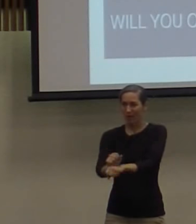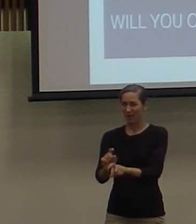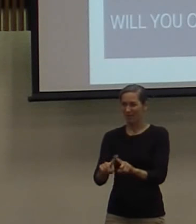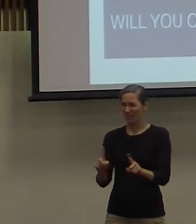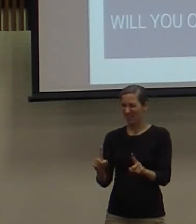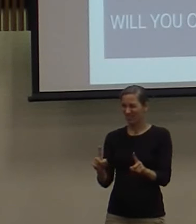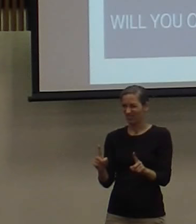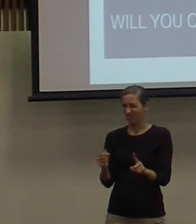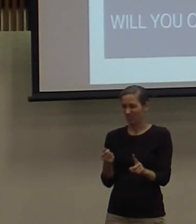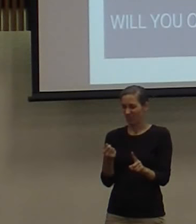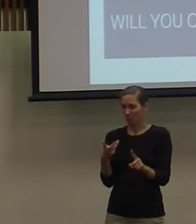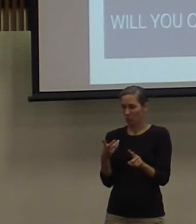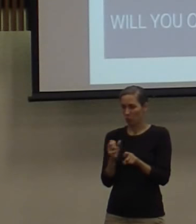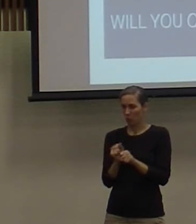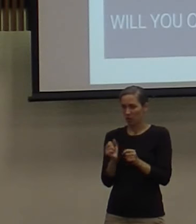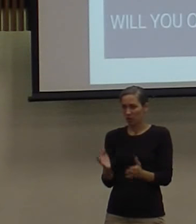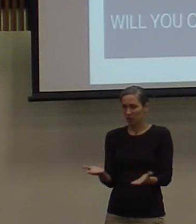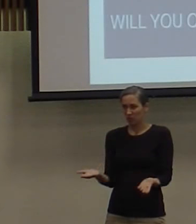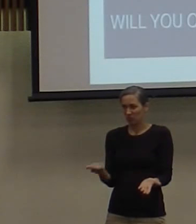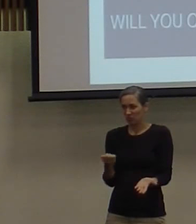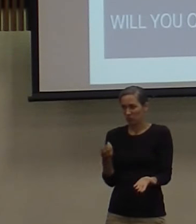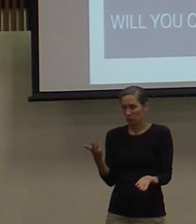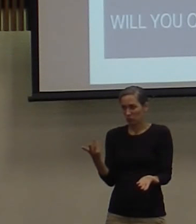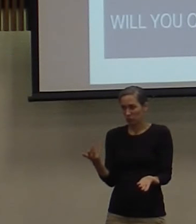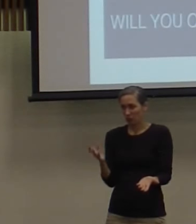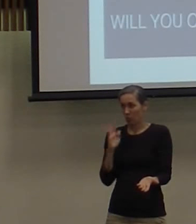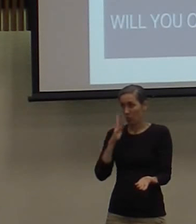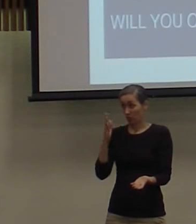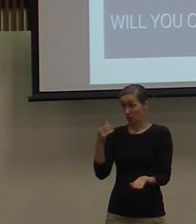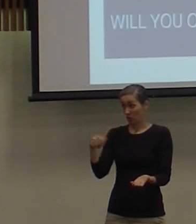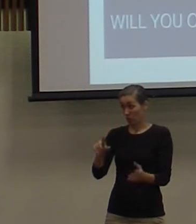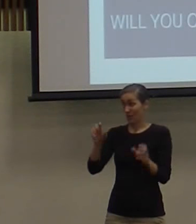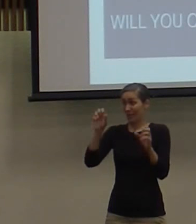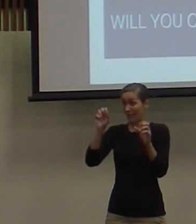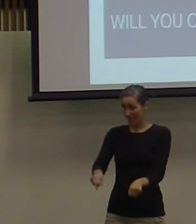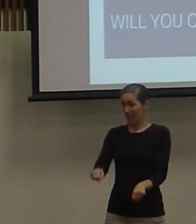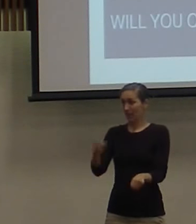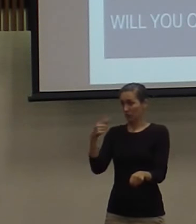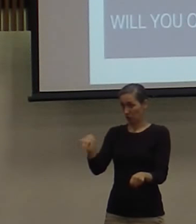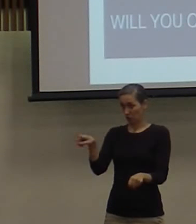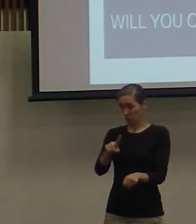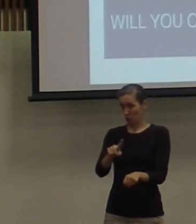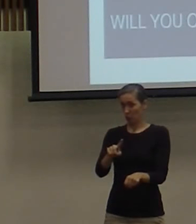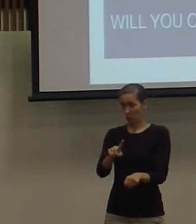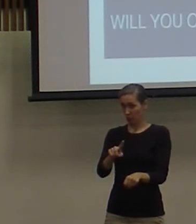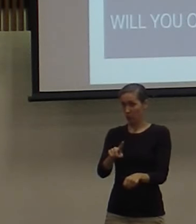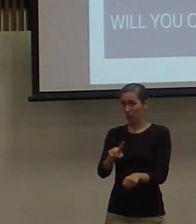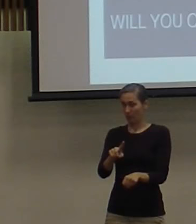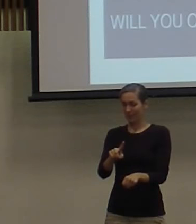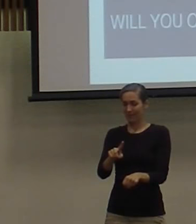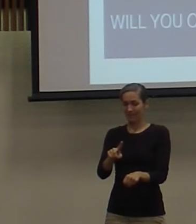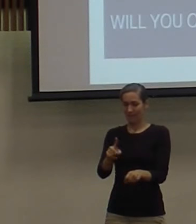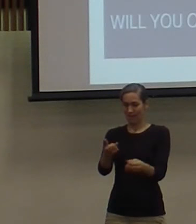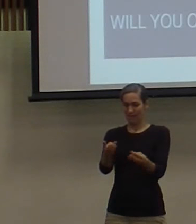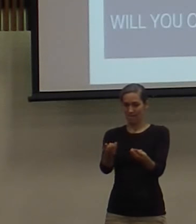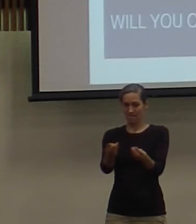few. Now, will you or can you be the